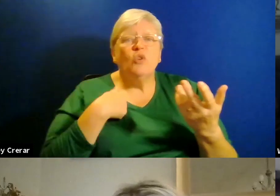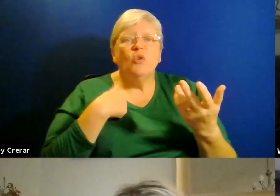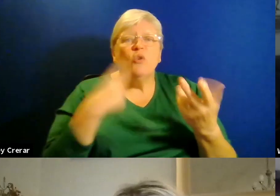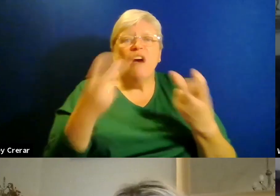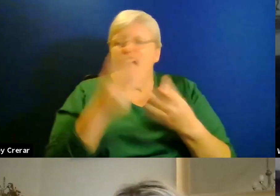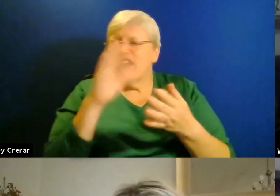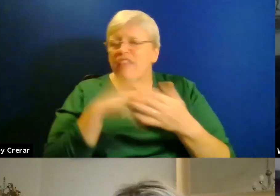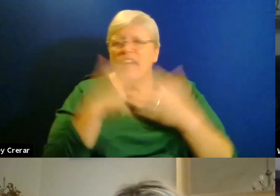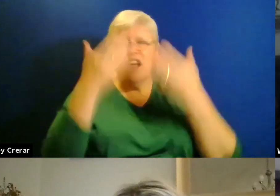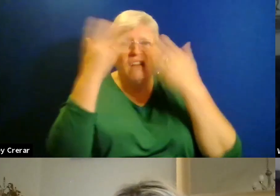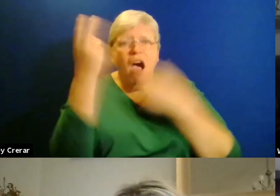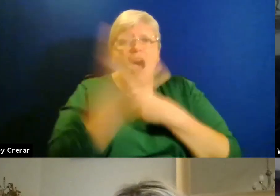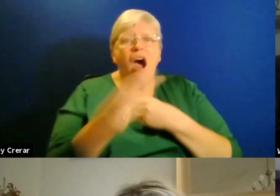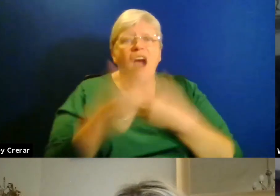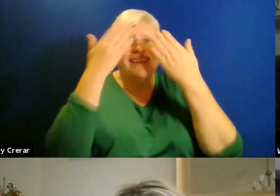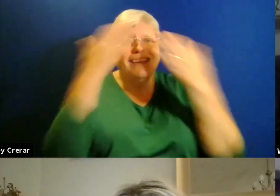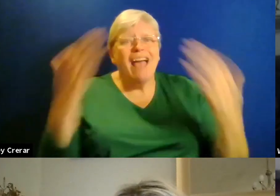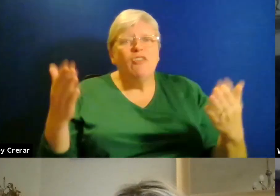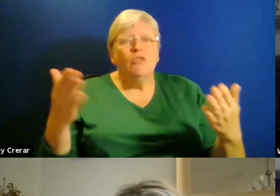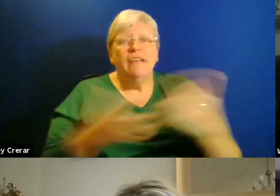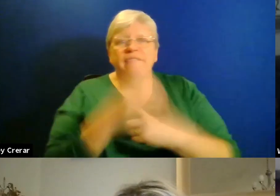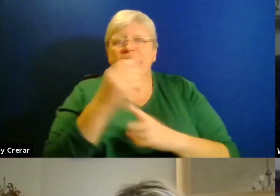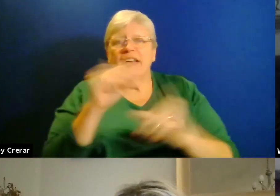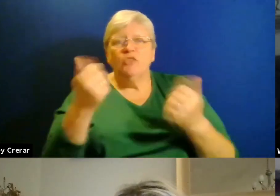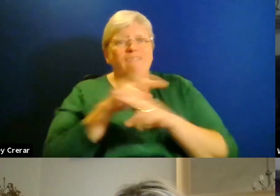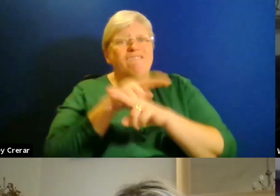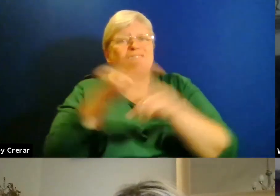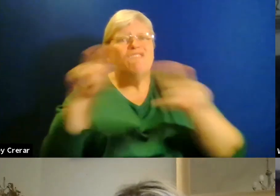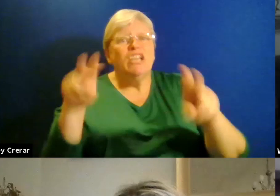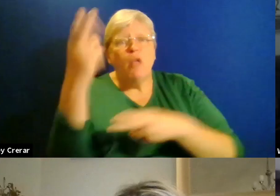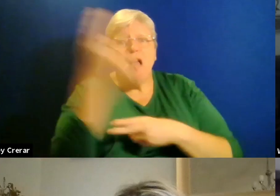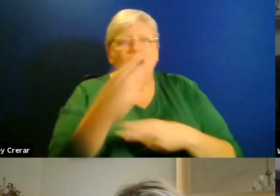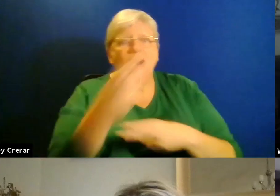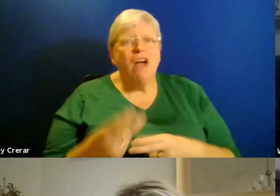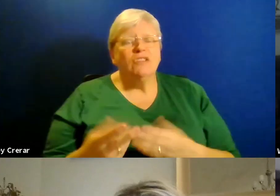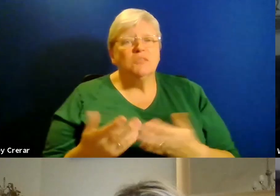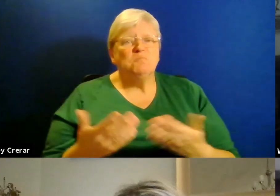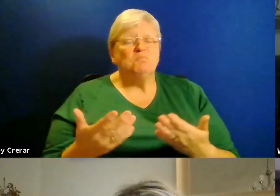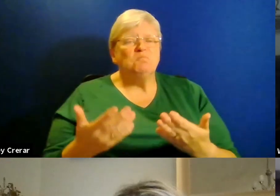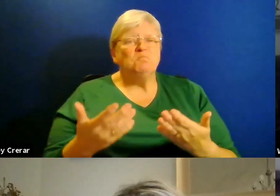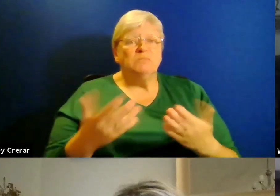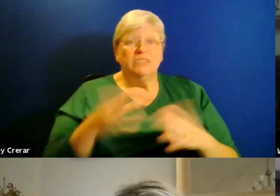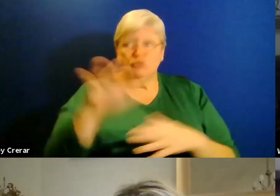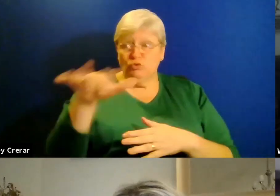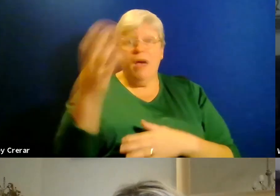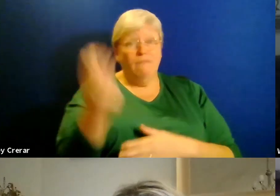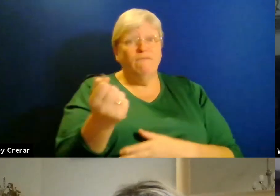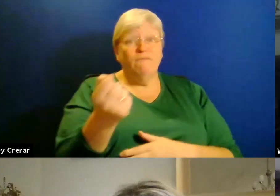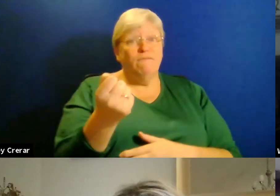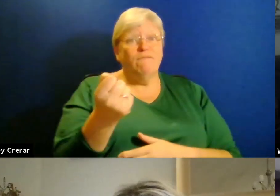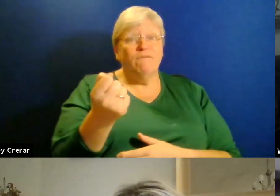art gallery, where to go and find great visual art from great local visual artists. And it's all out there, it's all